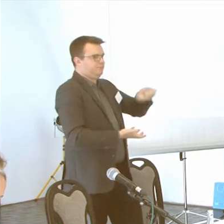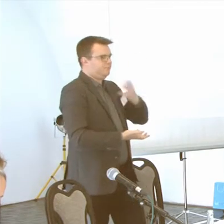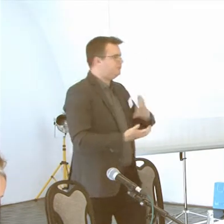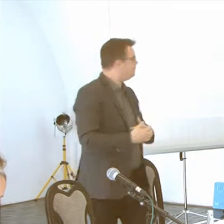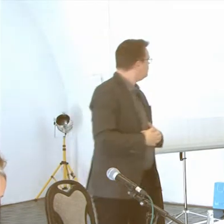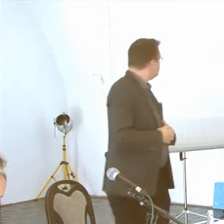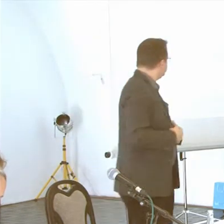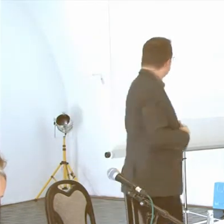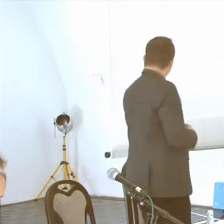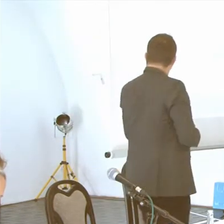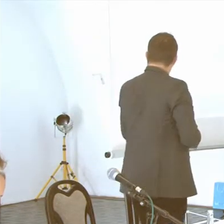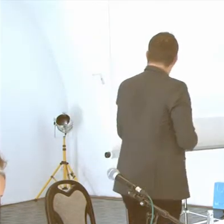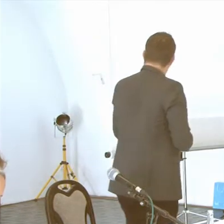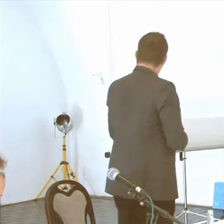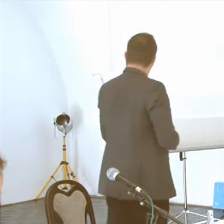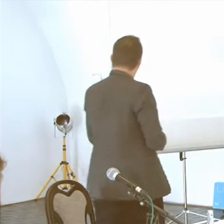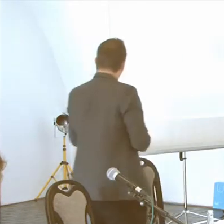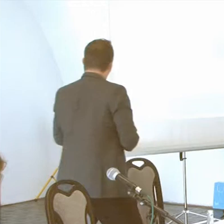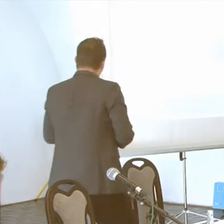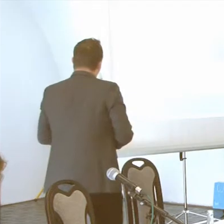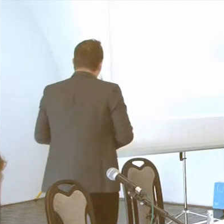this warning system and receiving SMS.